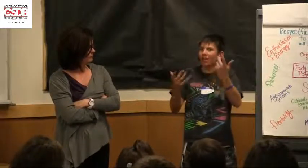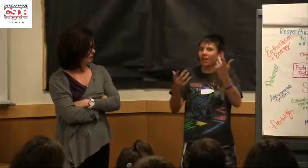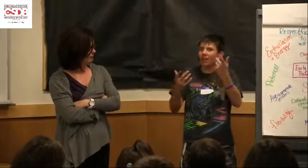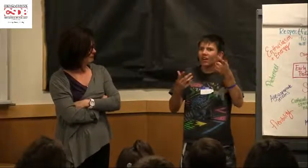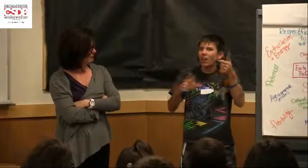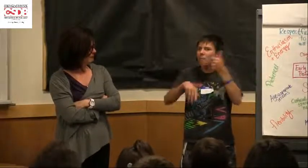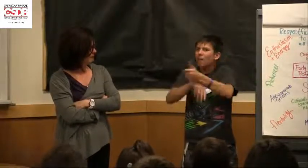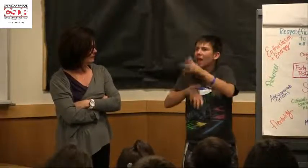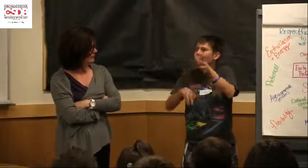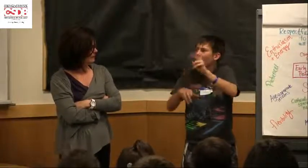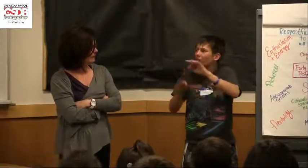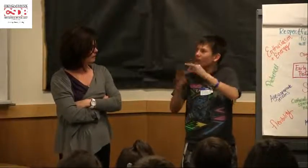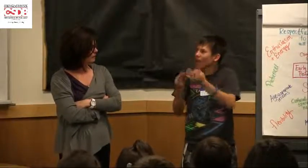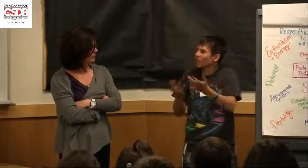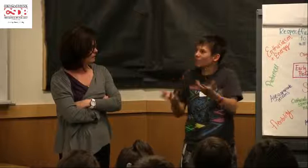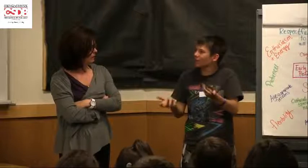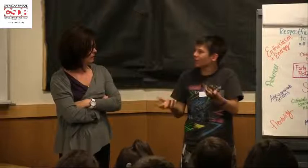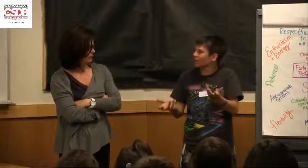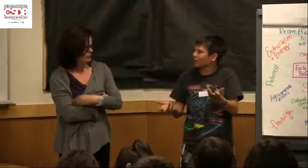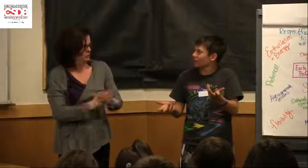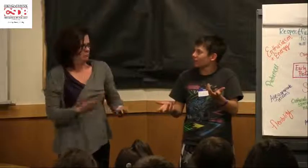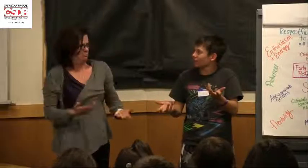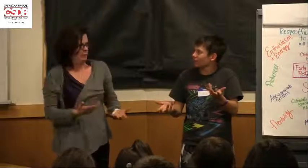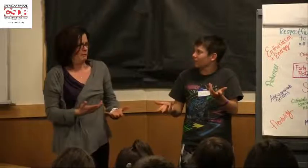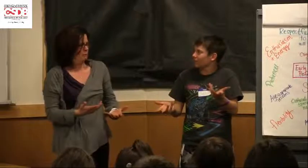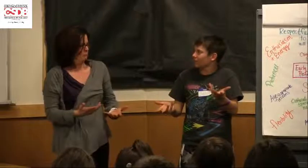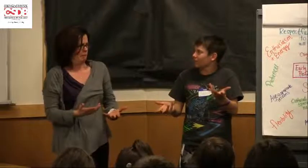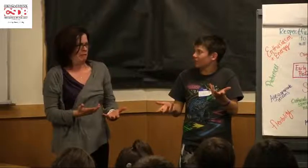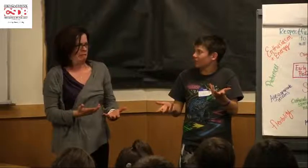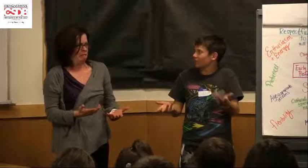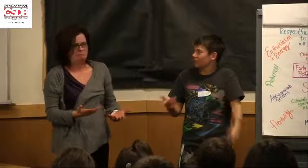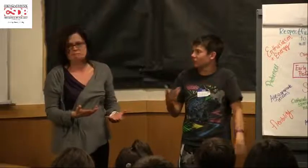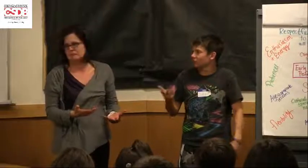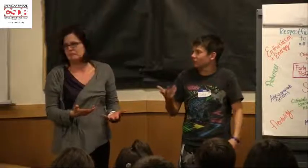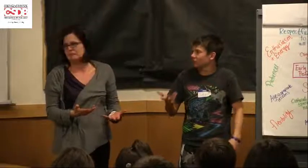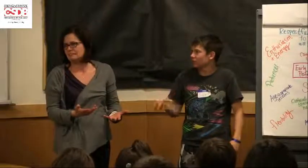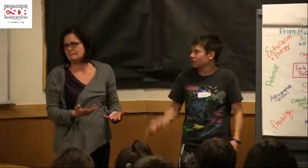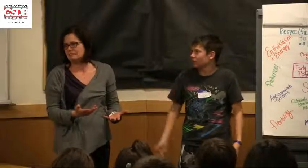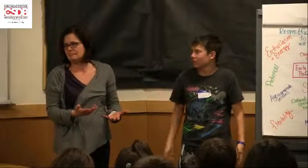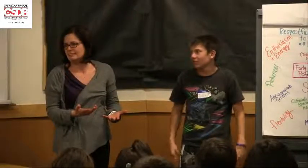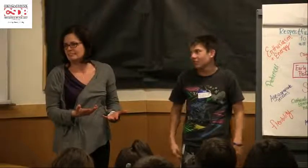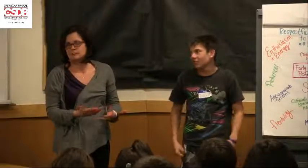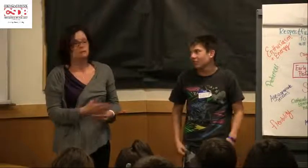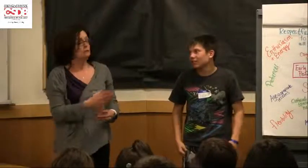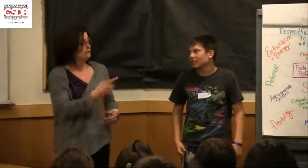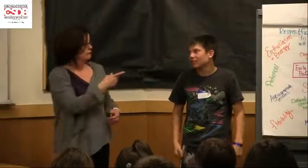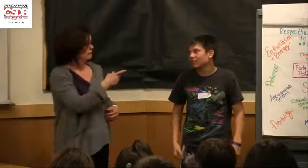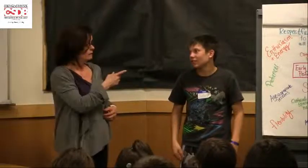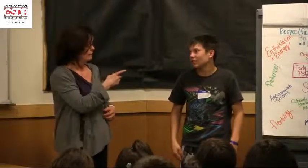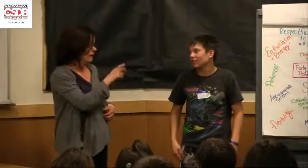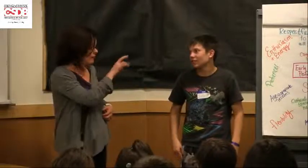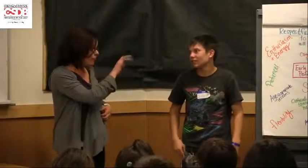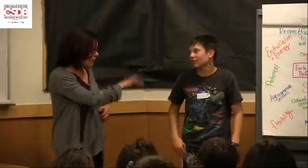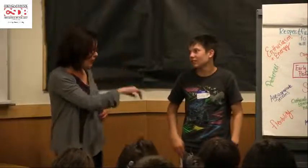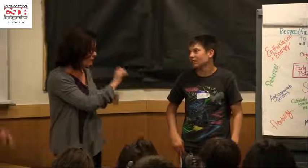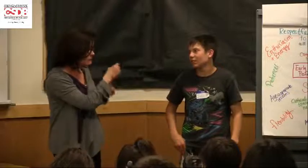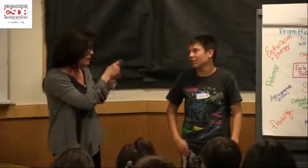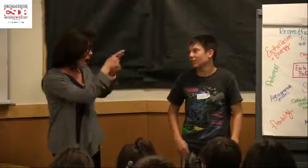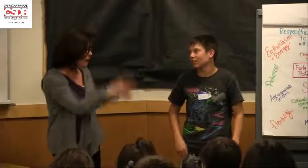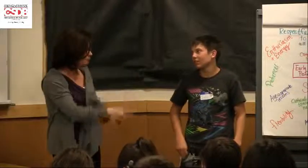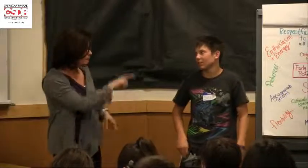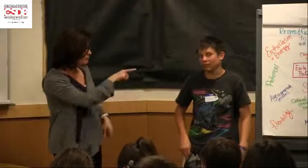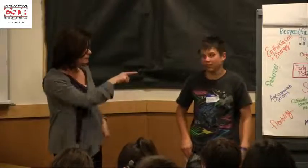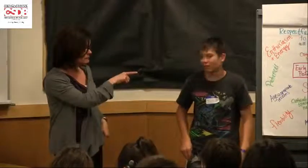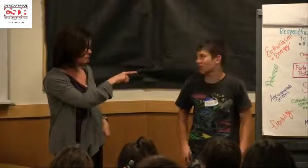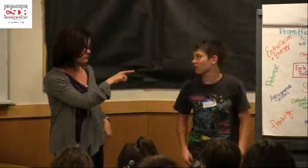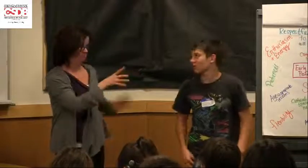but if it's family, how could you go about blaming your own family, right? It absolutely happens. We've